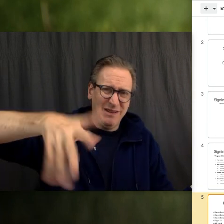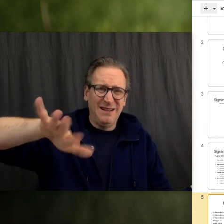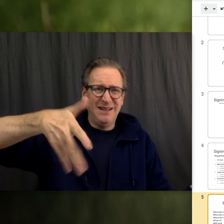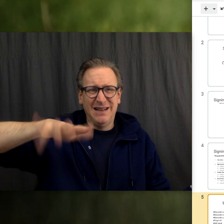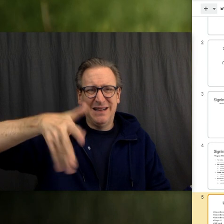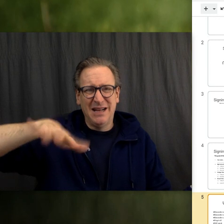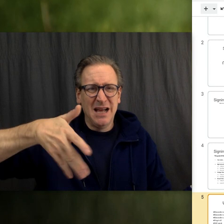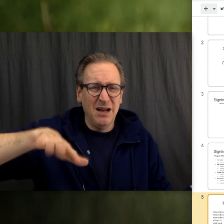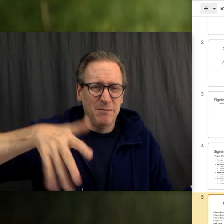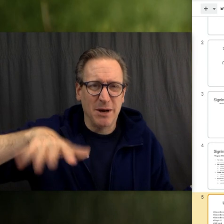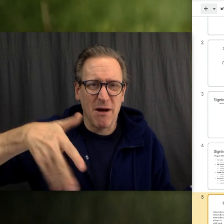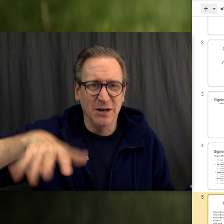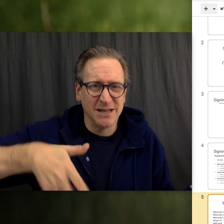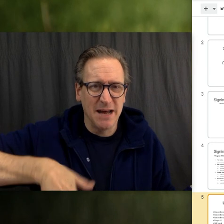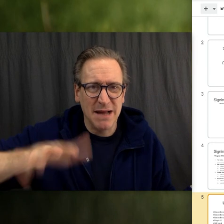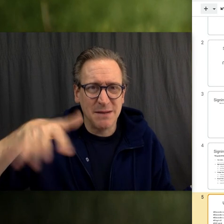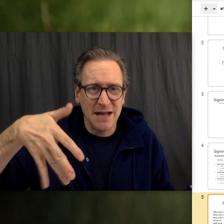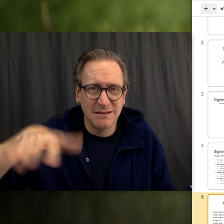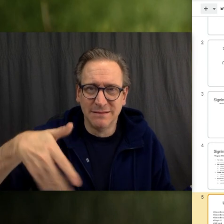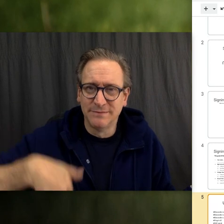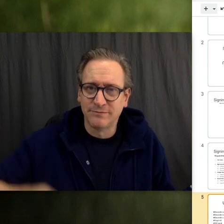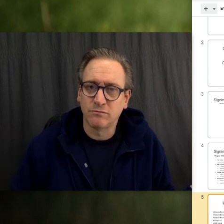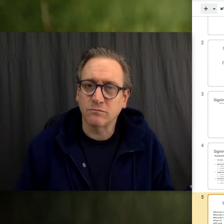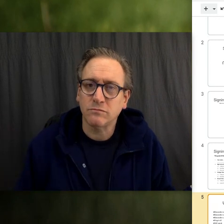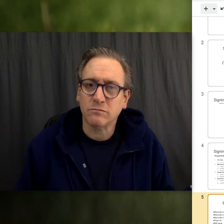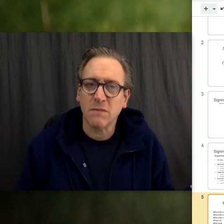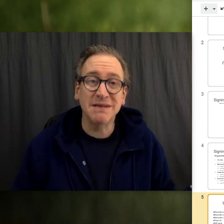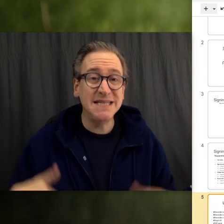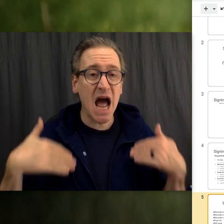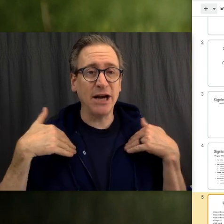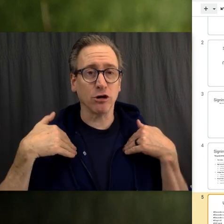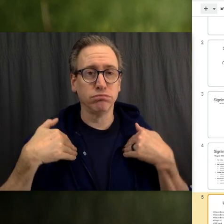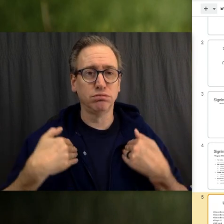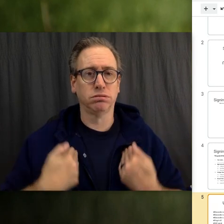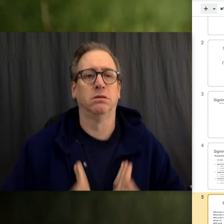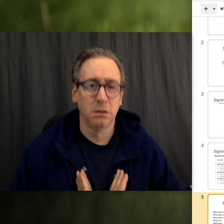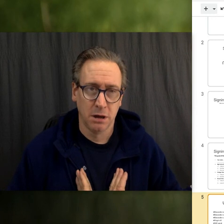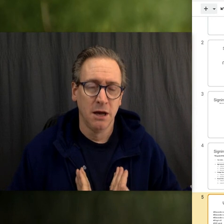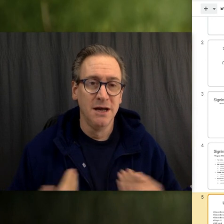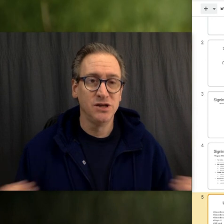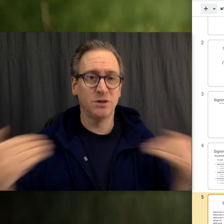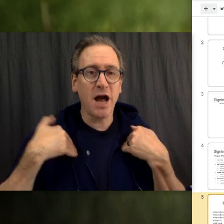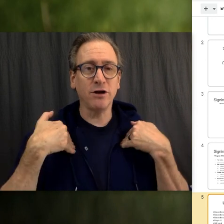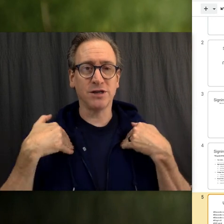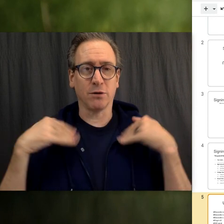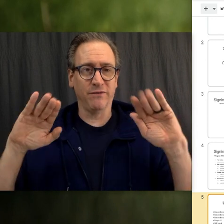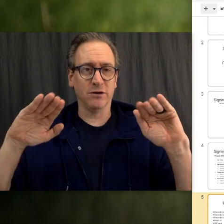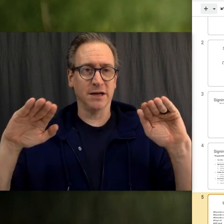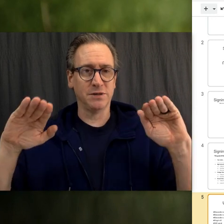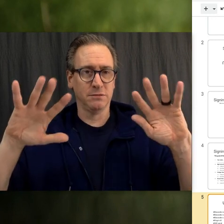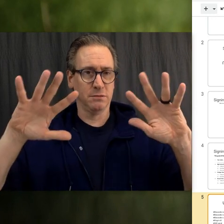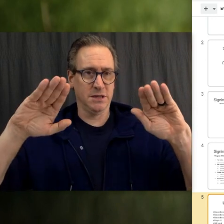So. My grandma used to say, men's amends. Tired. So tired, you